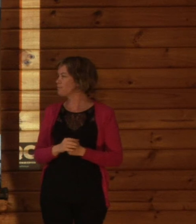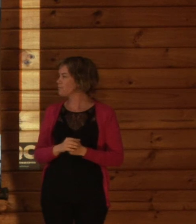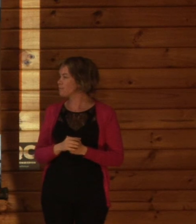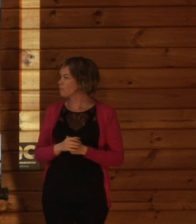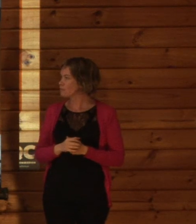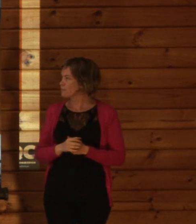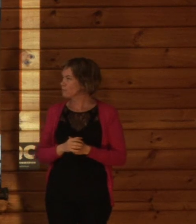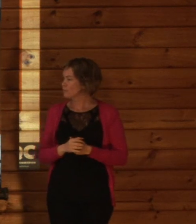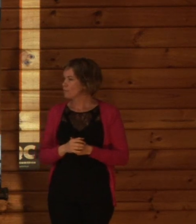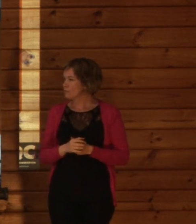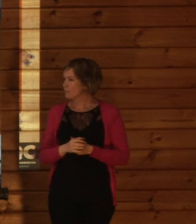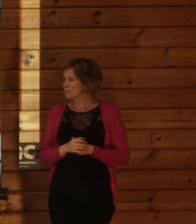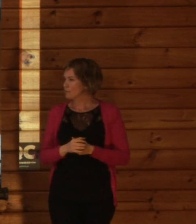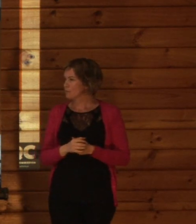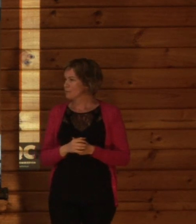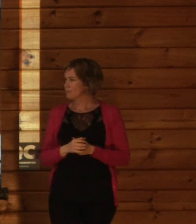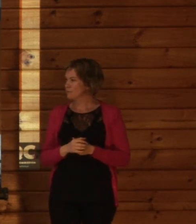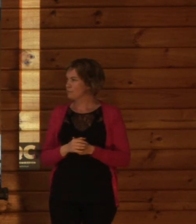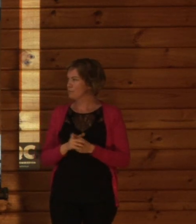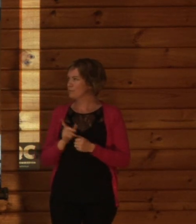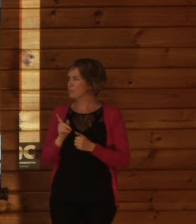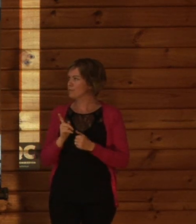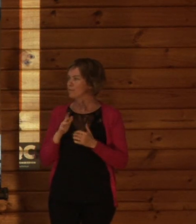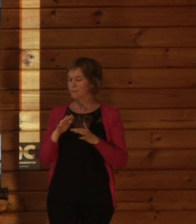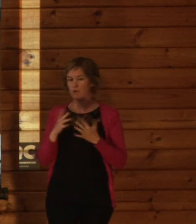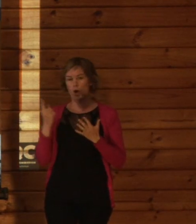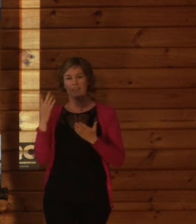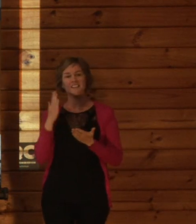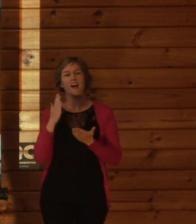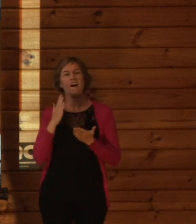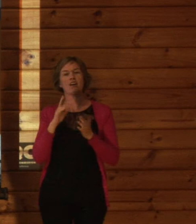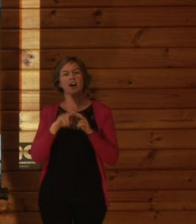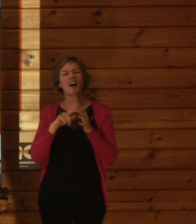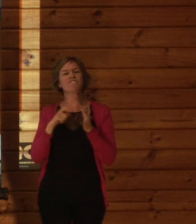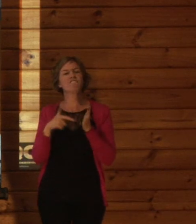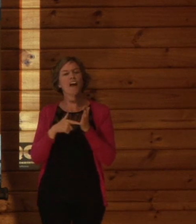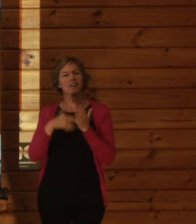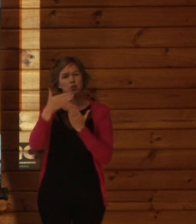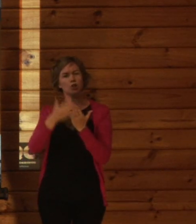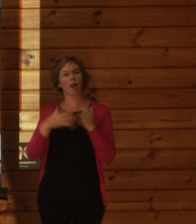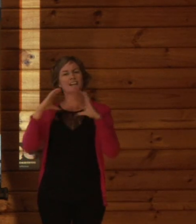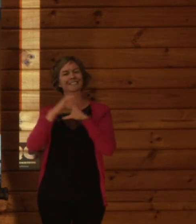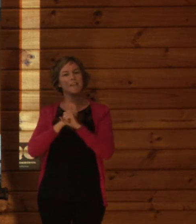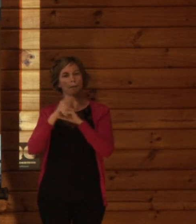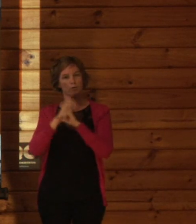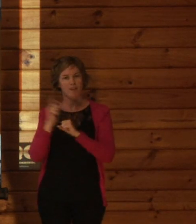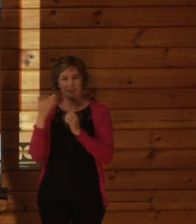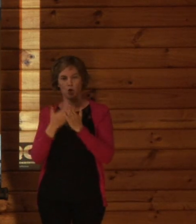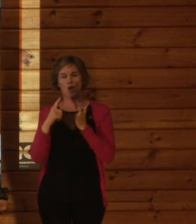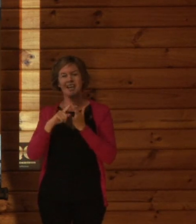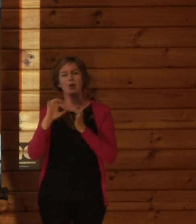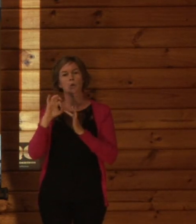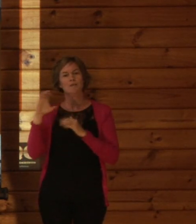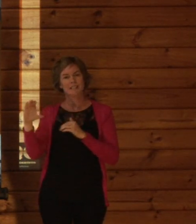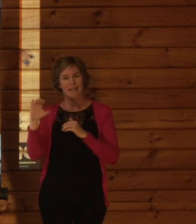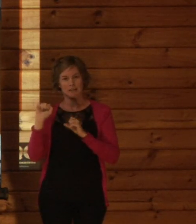Yeah. So that's a fact sheet. If you want a summary, I guess, of what we've been talking about, of what this is on the EQC website, which just talks about those two